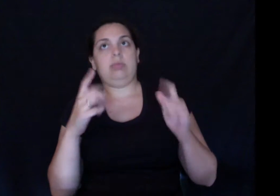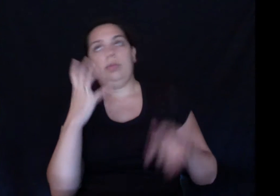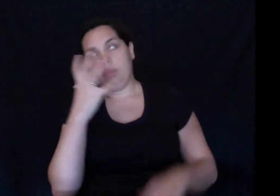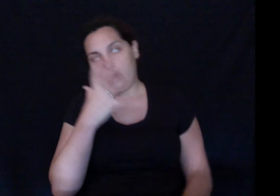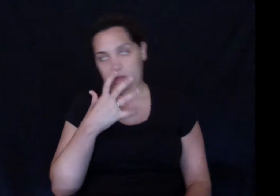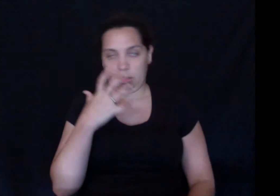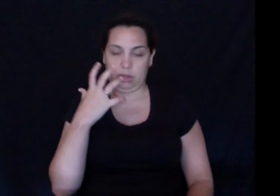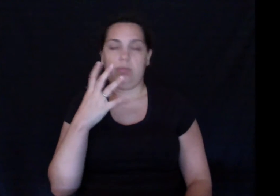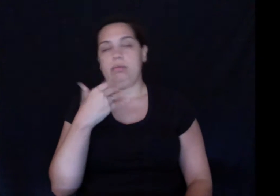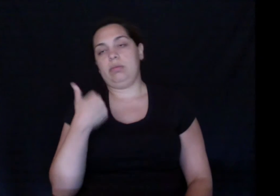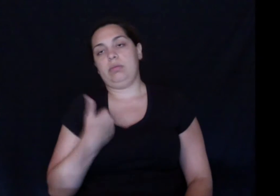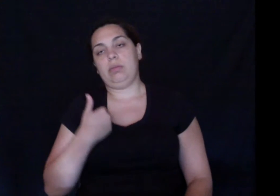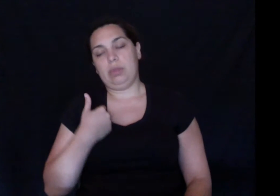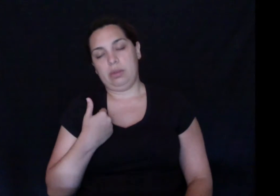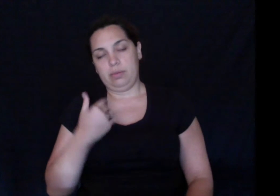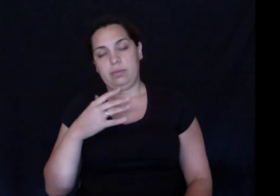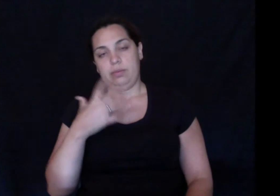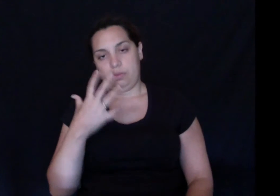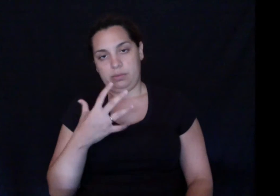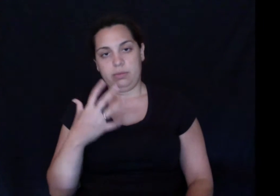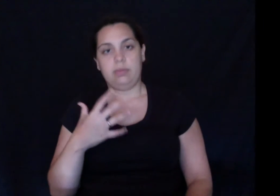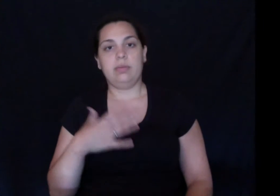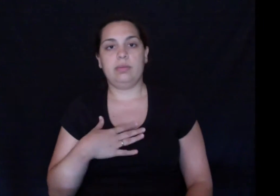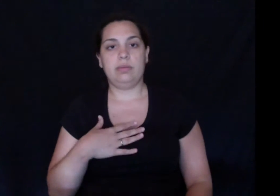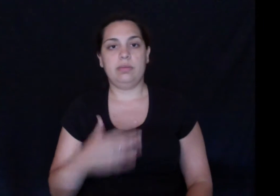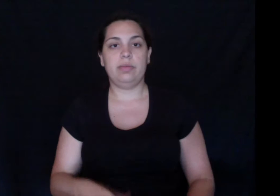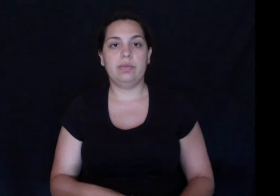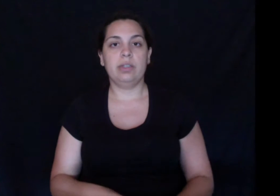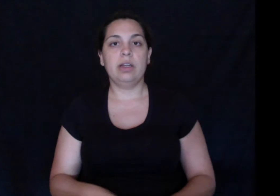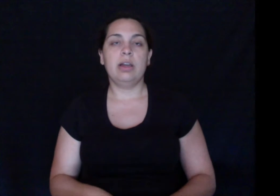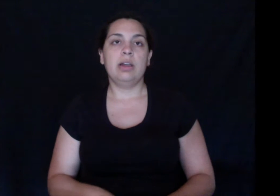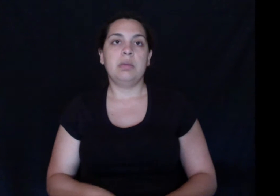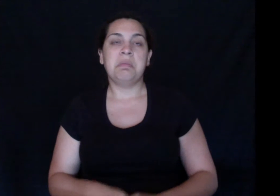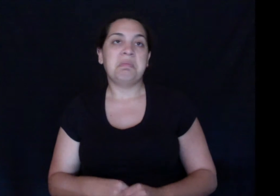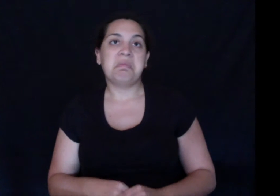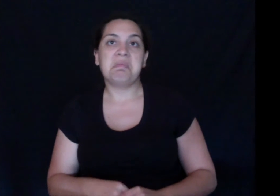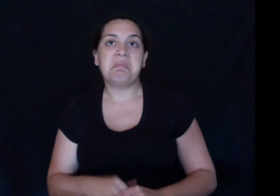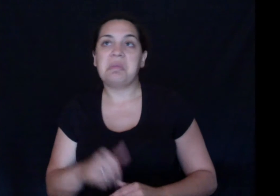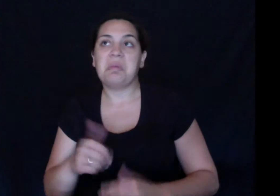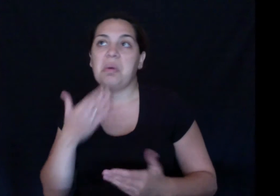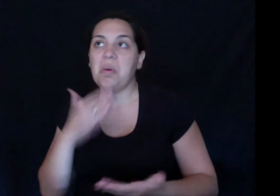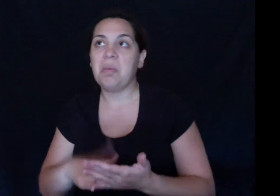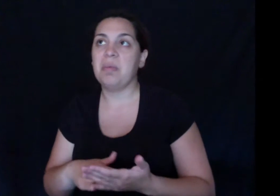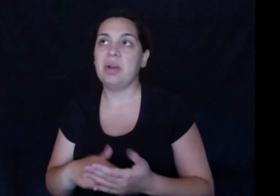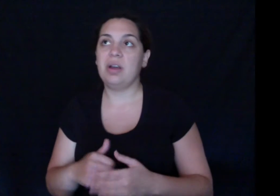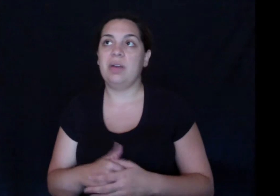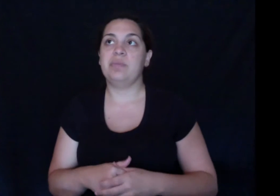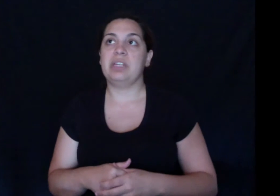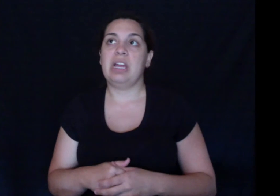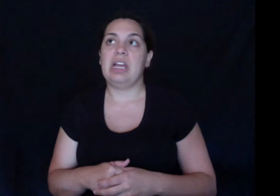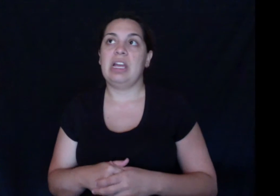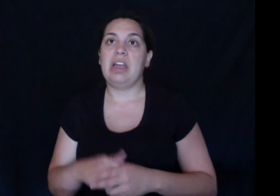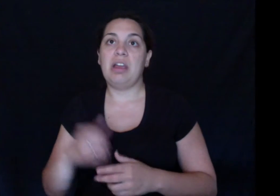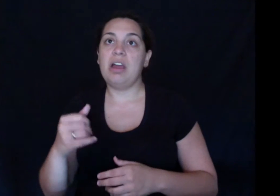really is a testament to show how the internet can be a bridge between all sorts of people and an immensely powerful tool for good. If I had